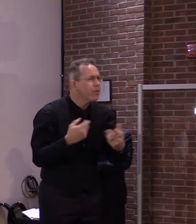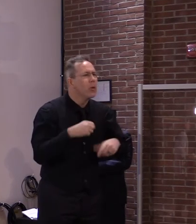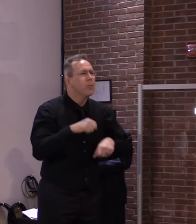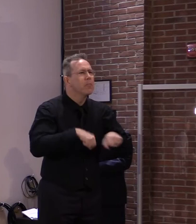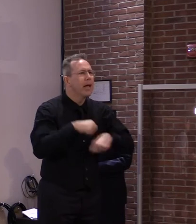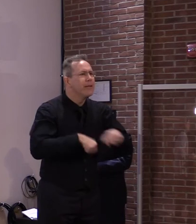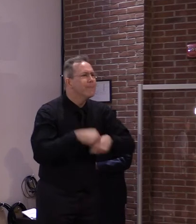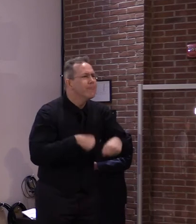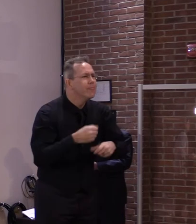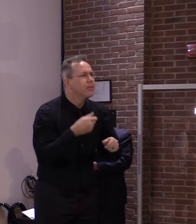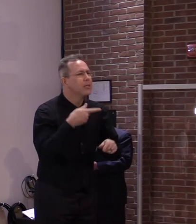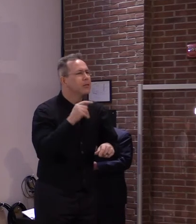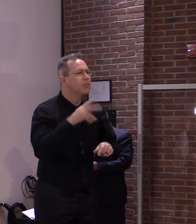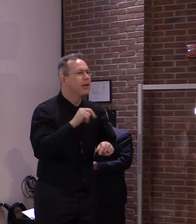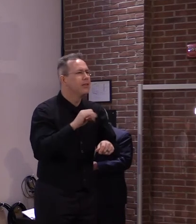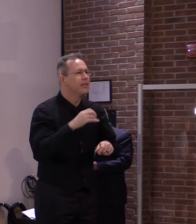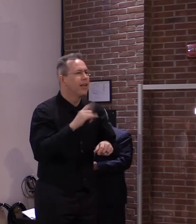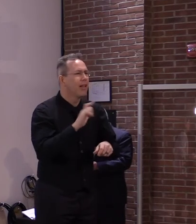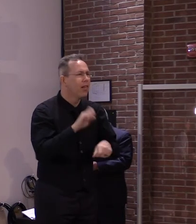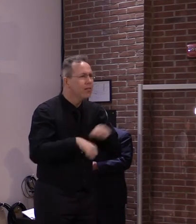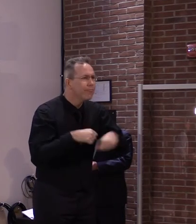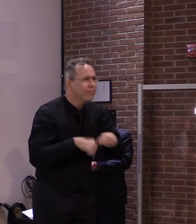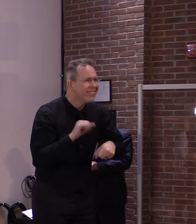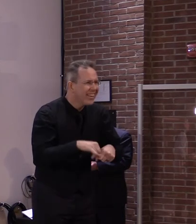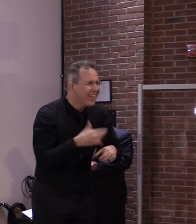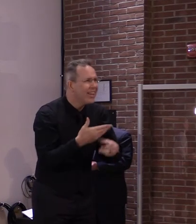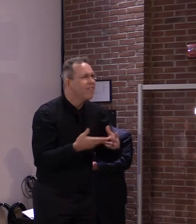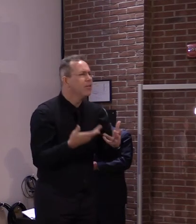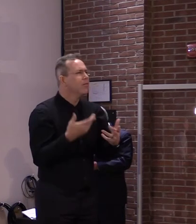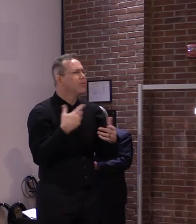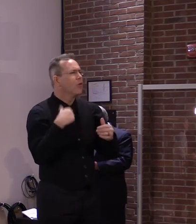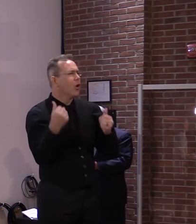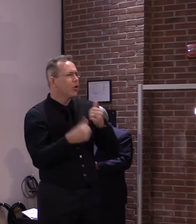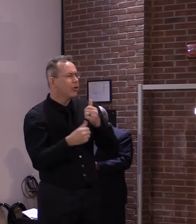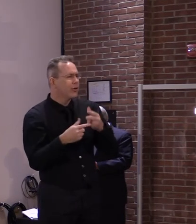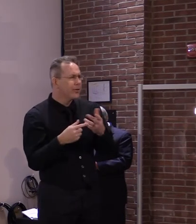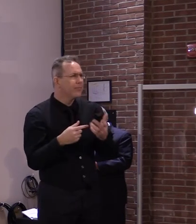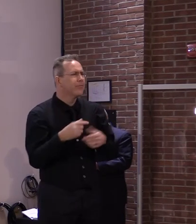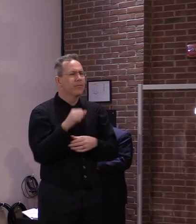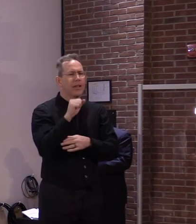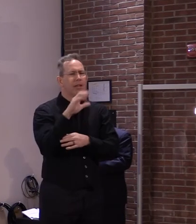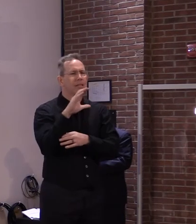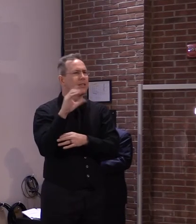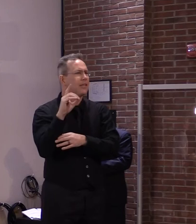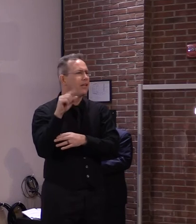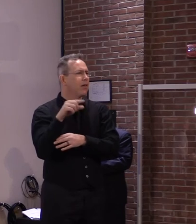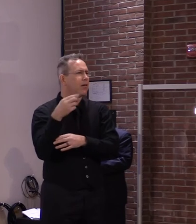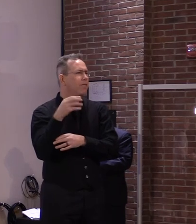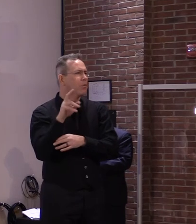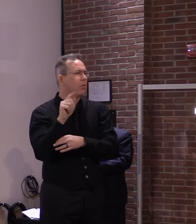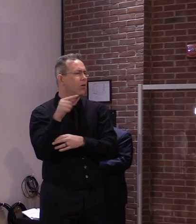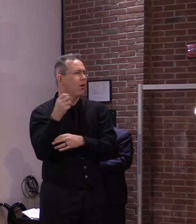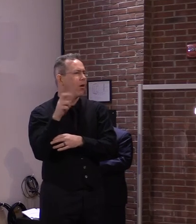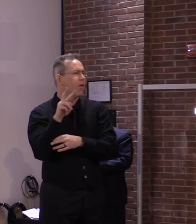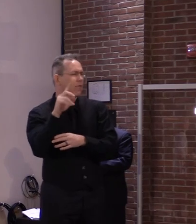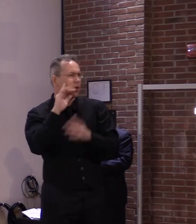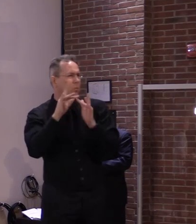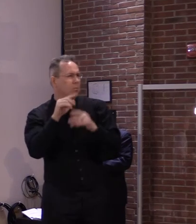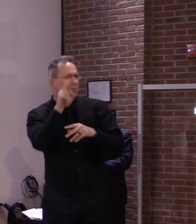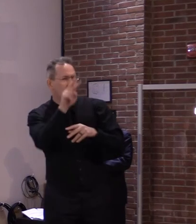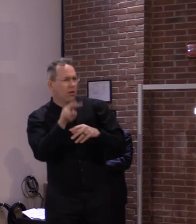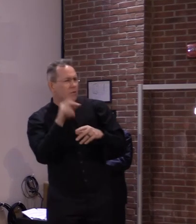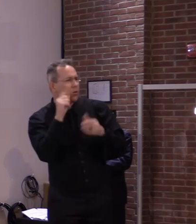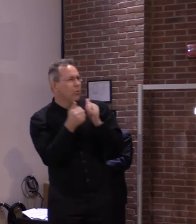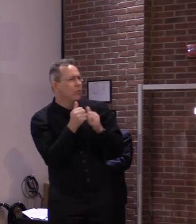accd guidance so i just want to make sure it's clear that there are opportunities for adults to continue to access physical fitness activities